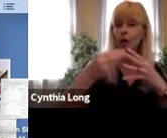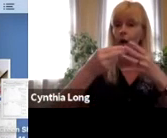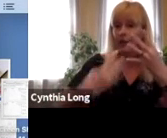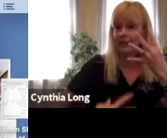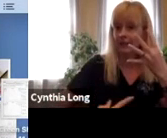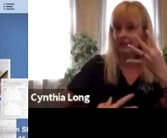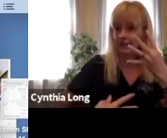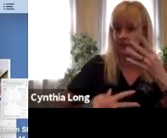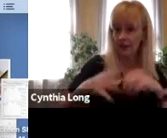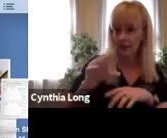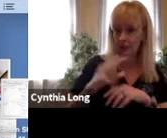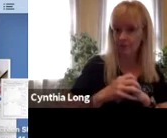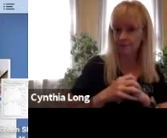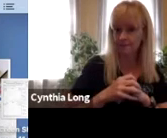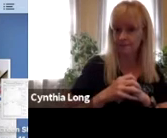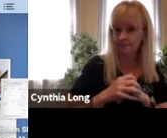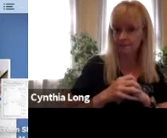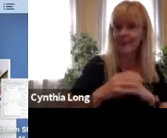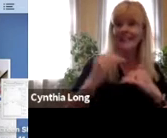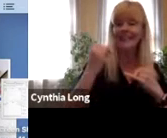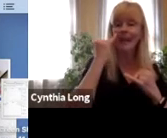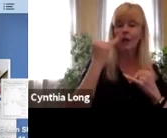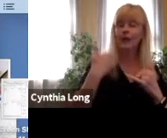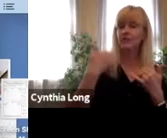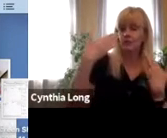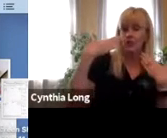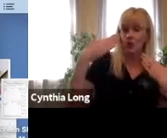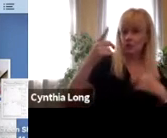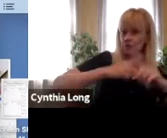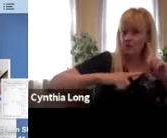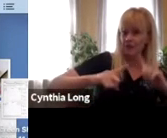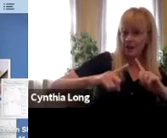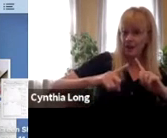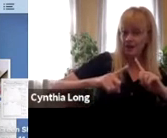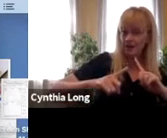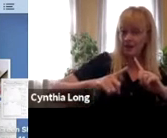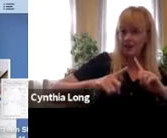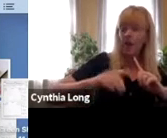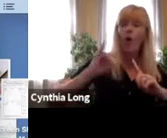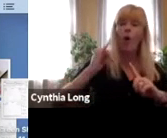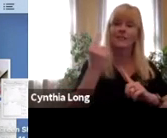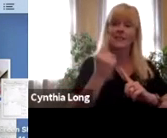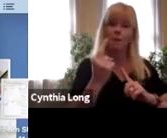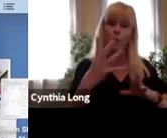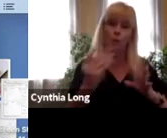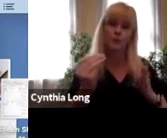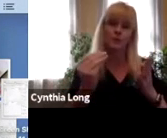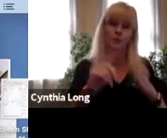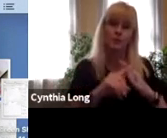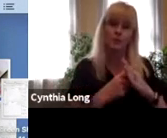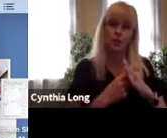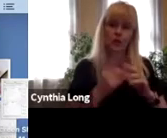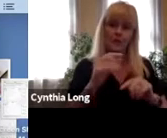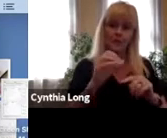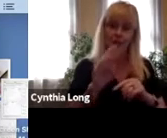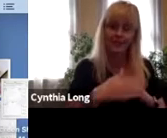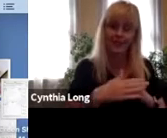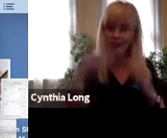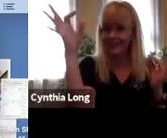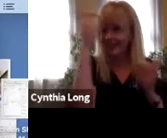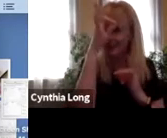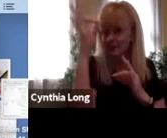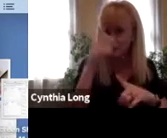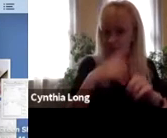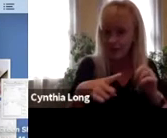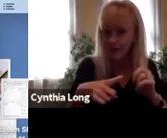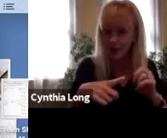show you all the list of videos. Now, if you don't know Sign, or someone wants to start a